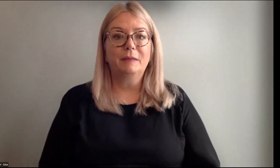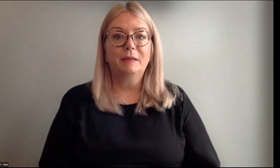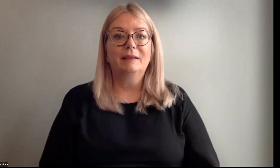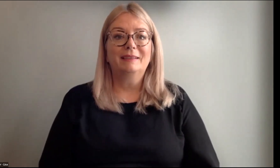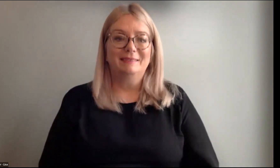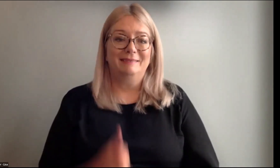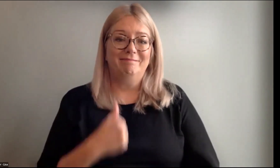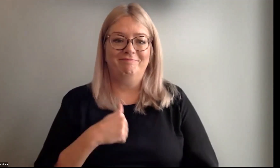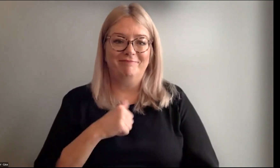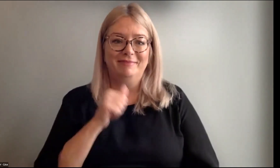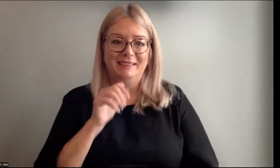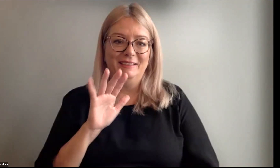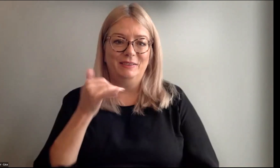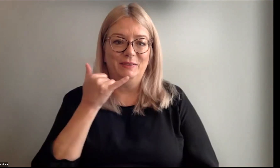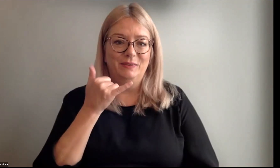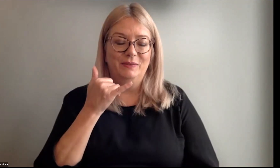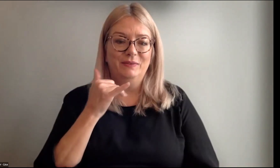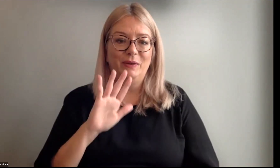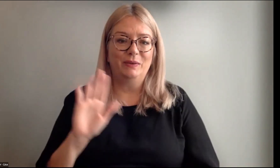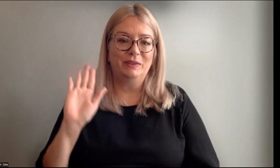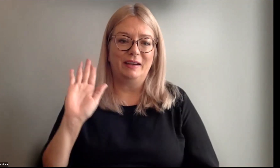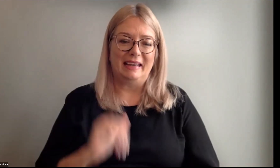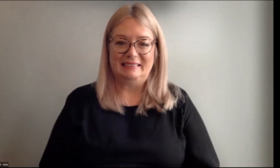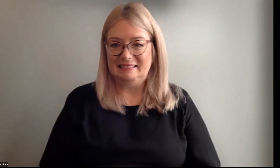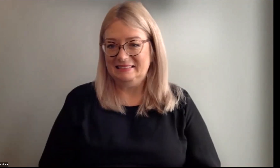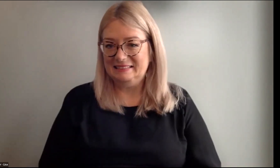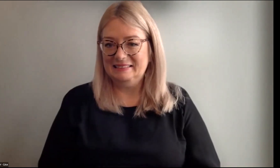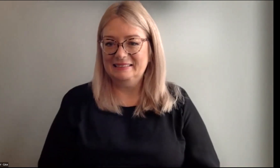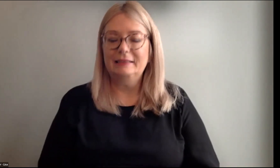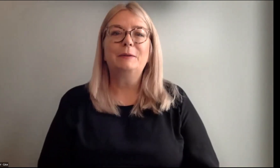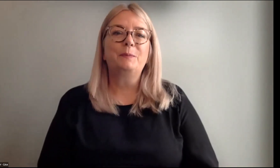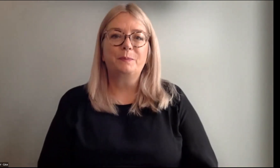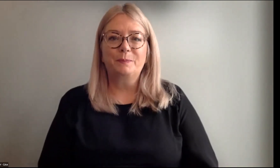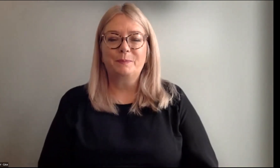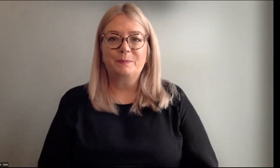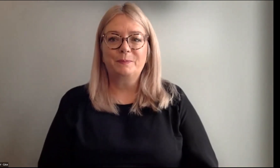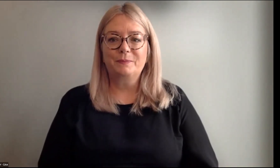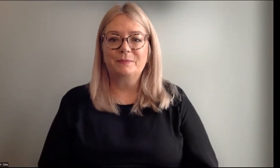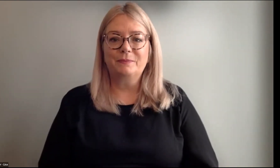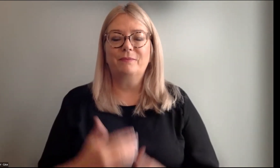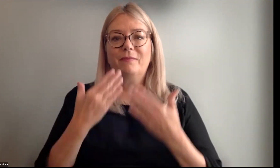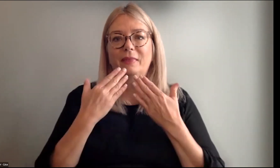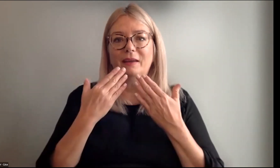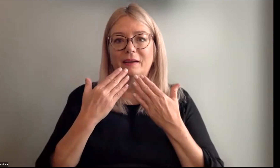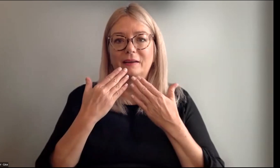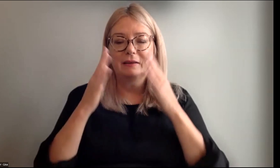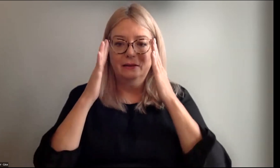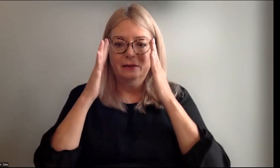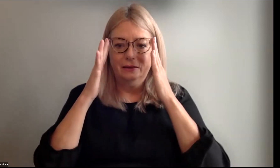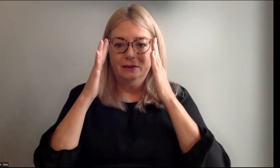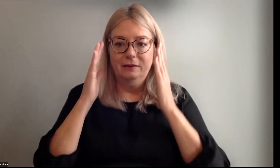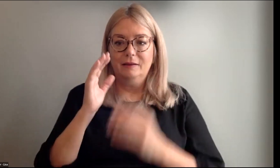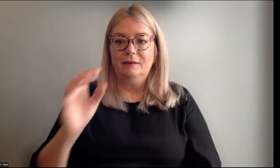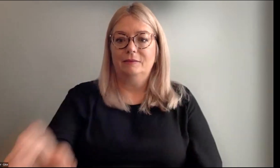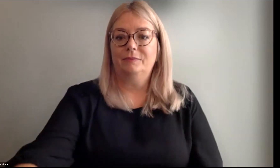Apologize. Beth Englander, go ahead. Thanks. Thanks, Lindsay. Can